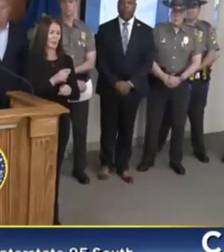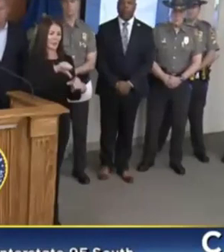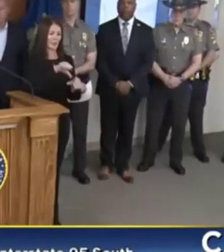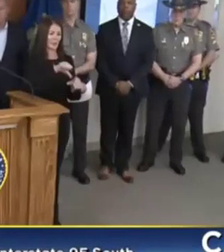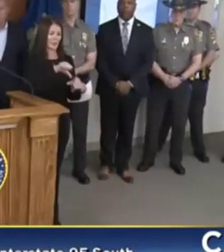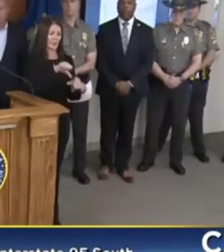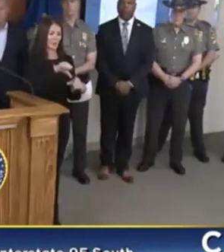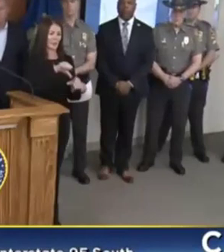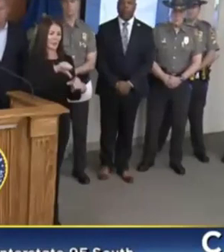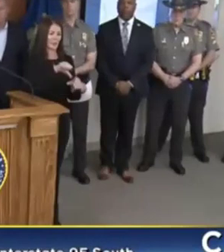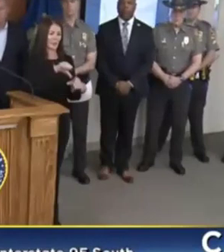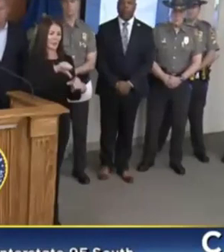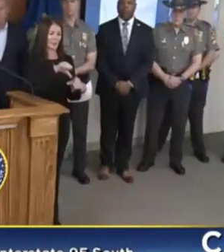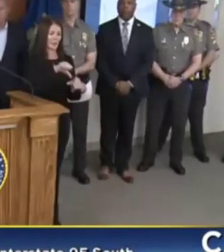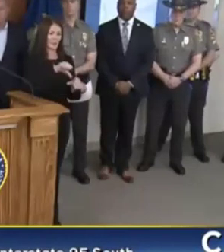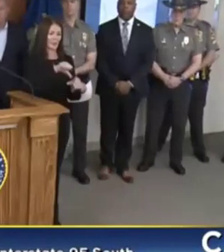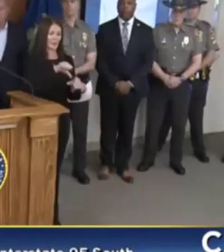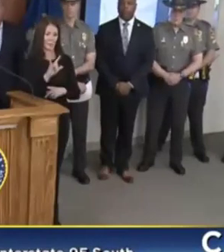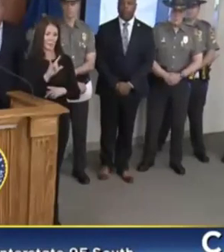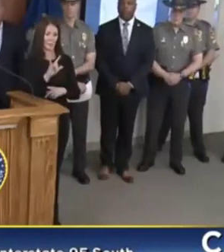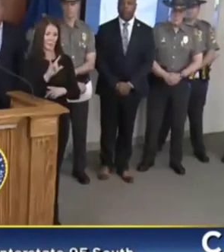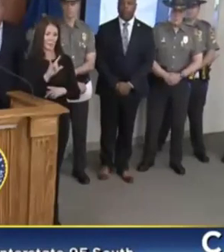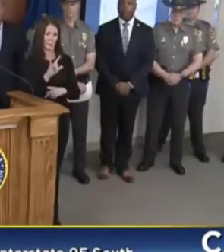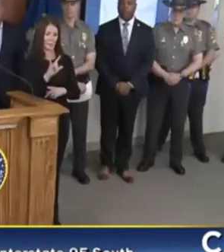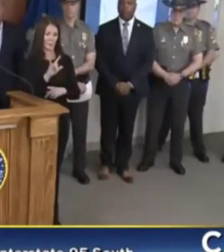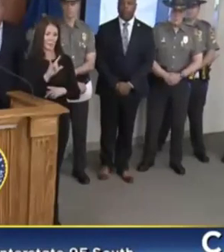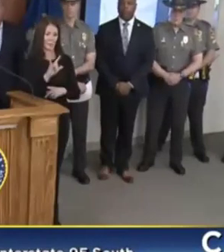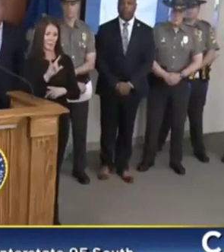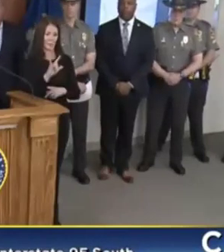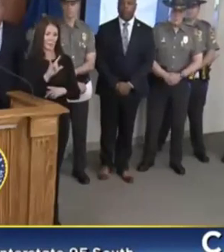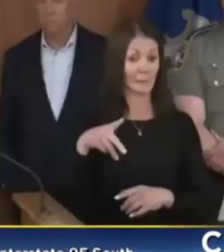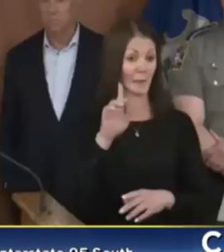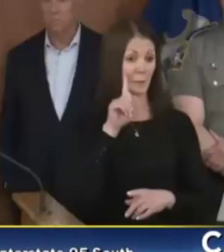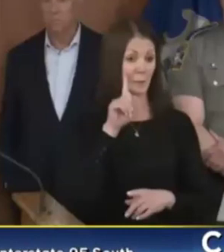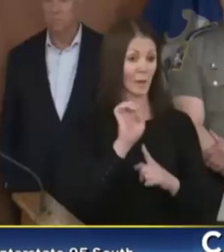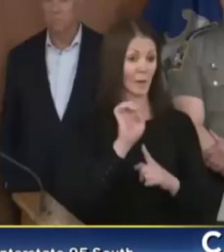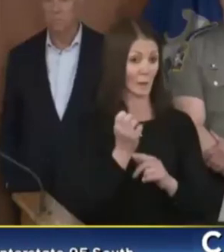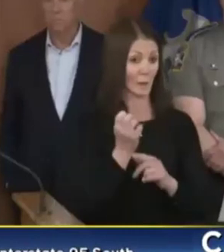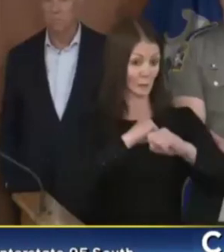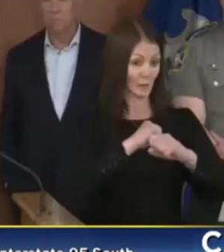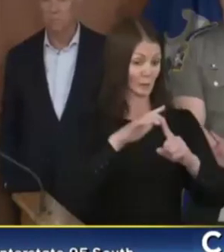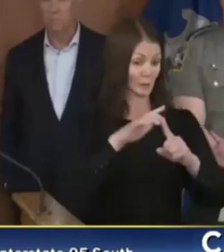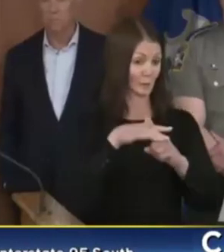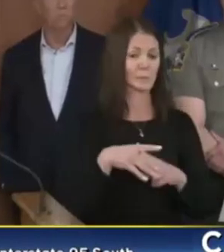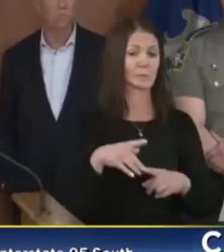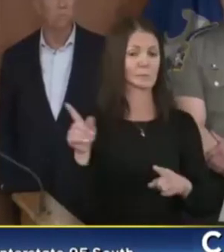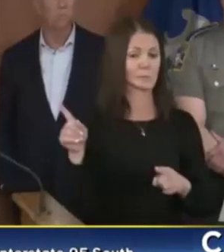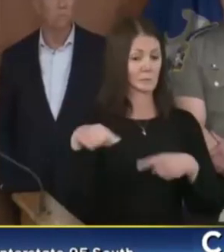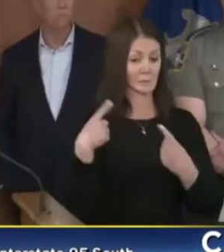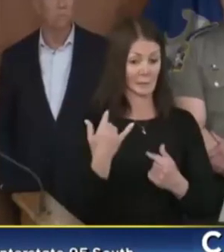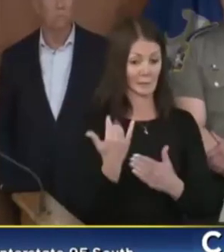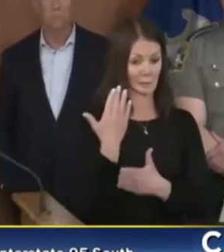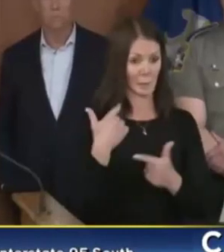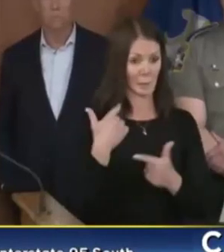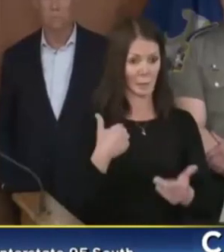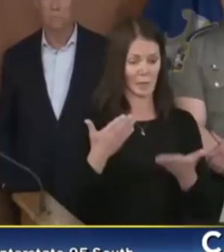Hi, all. The DEEP emergency response unit has been on the scene since this morning. We believe approximately 4,000 gallons